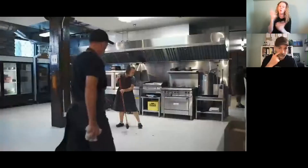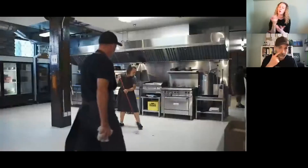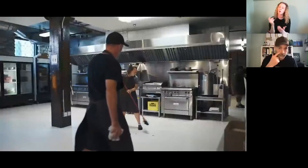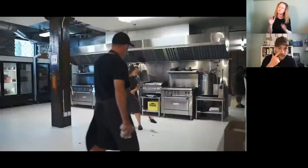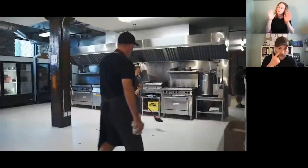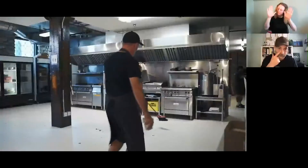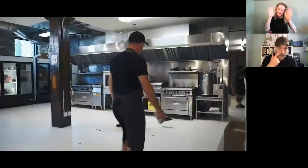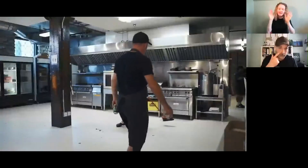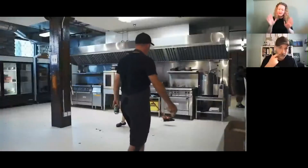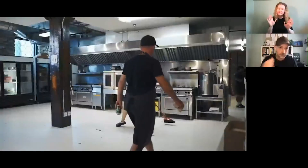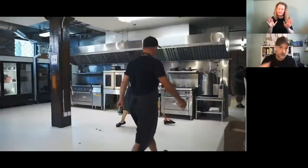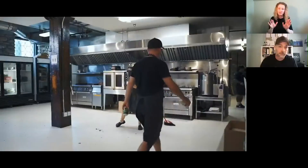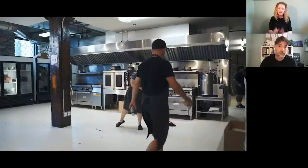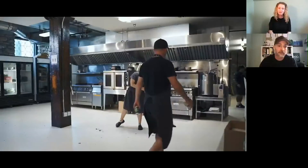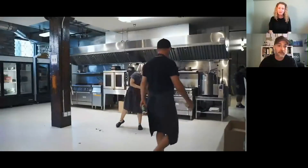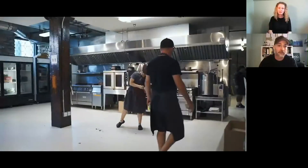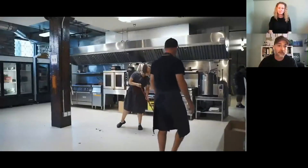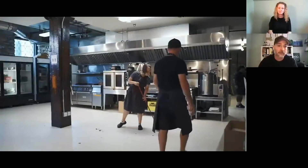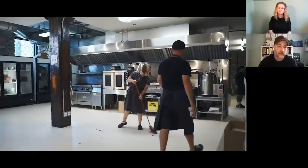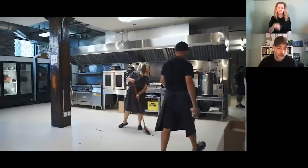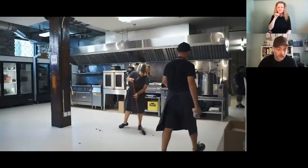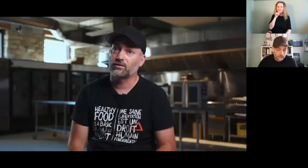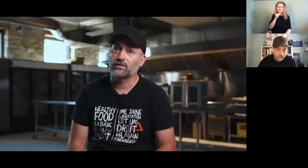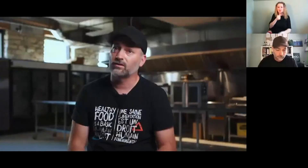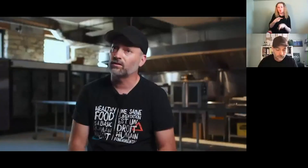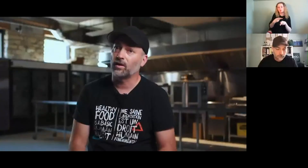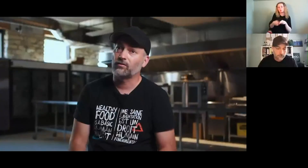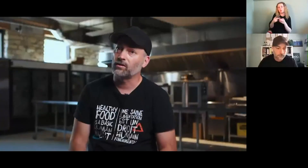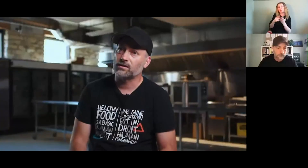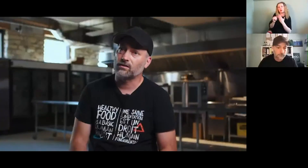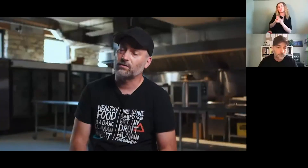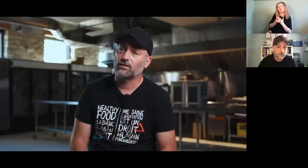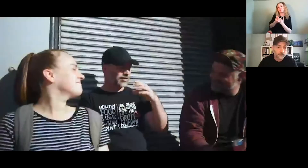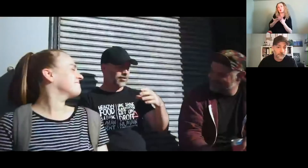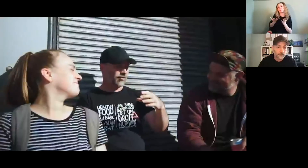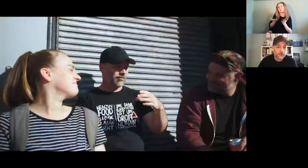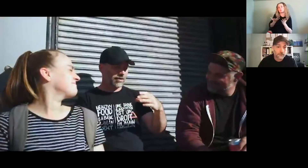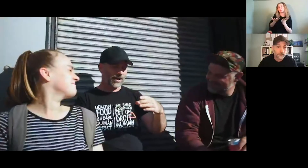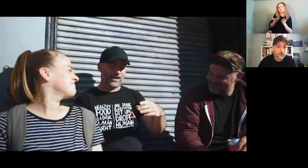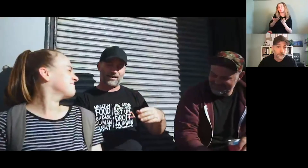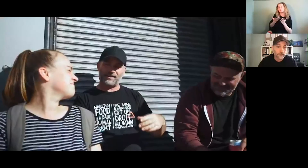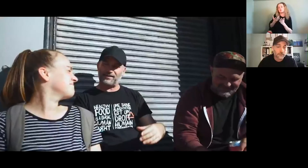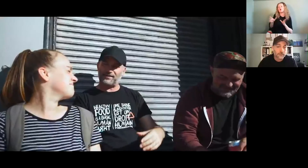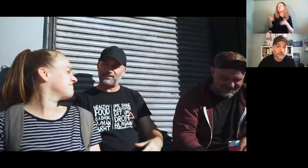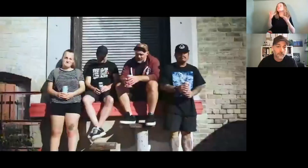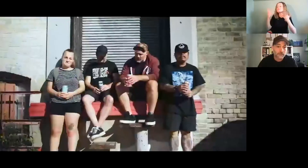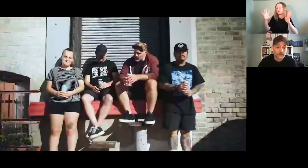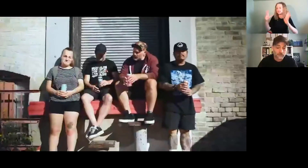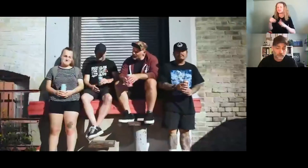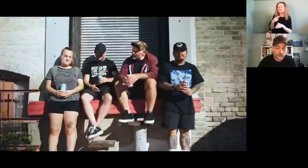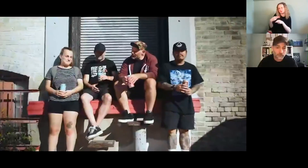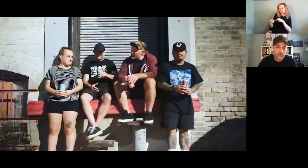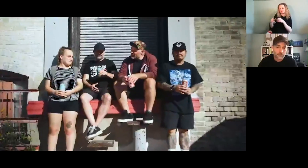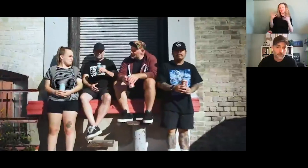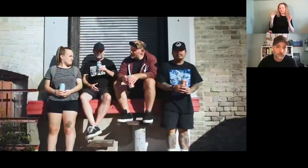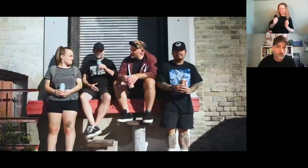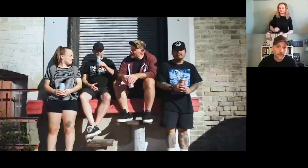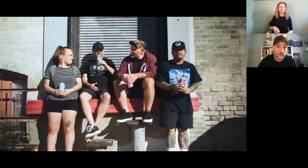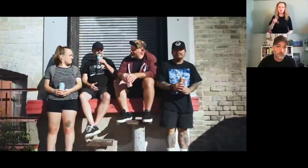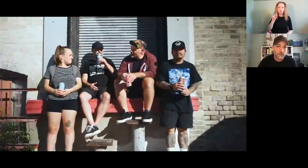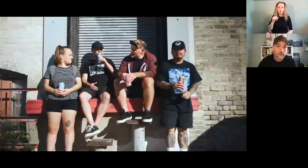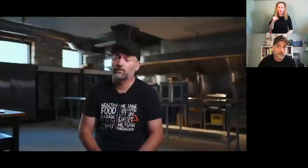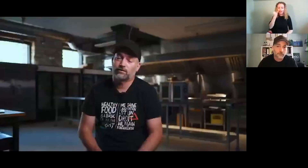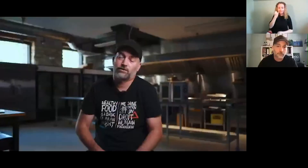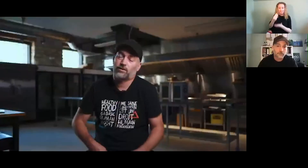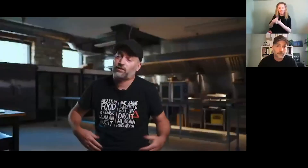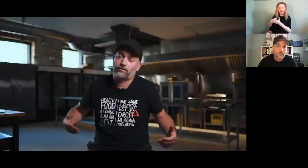amazing. Rather than run this as a short-term project, we're just going to do it until the money runs out. We're cooked, so it's our way of kind of showing love and showing